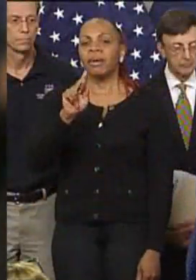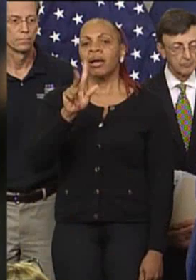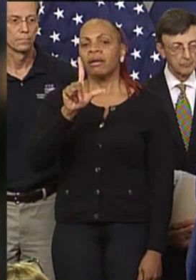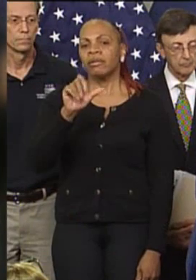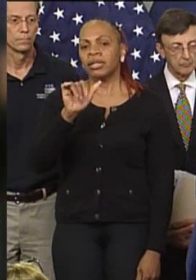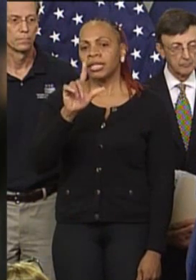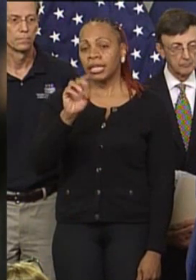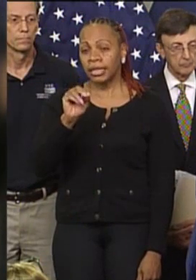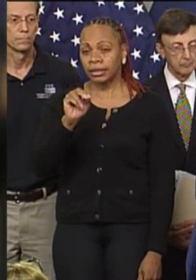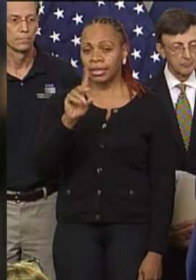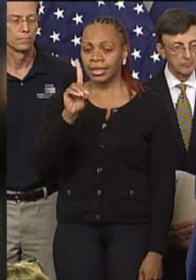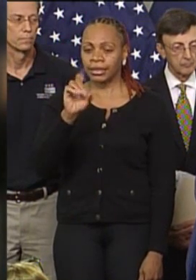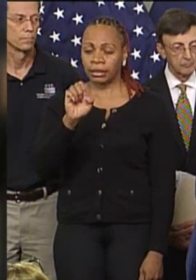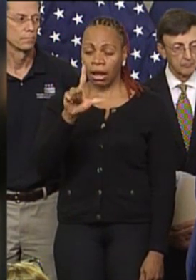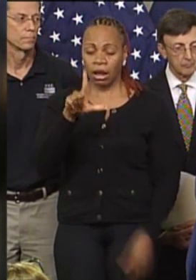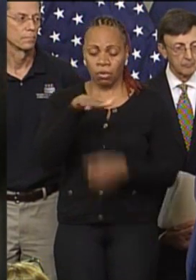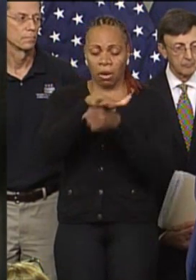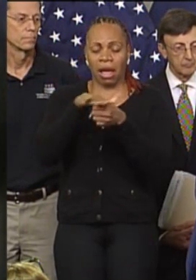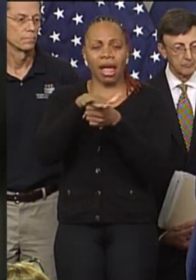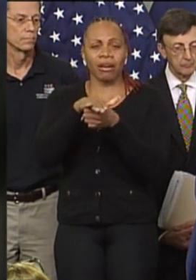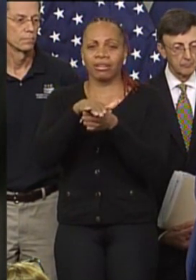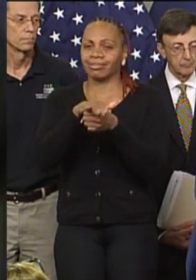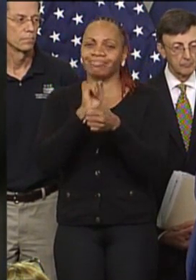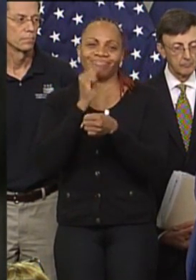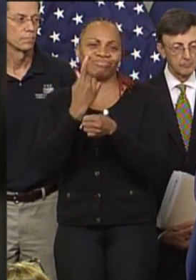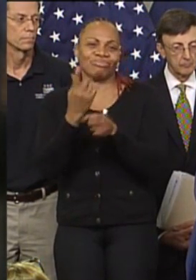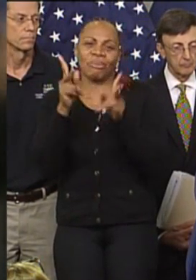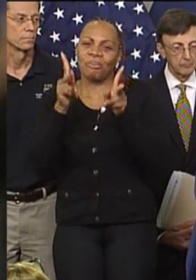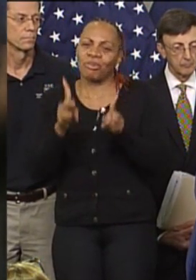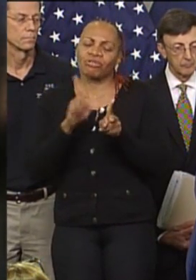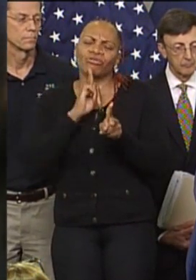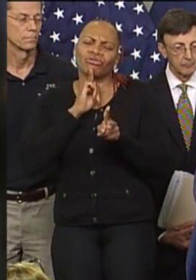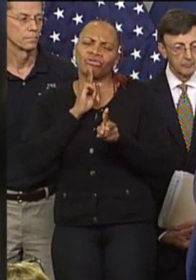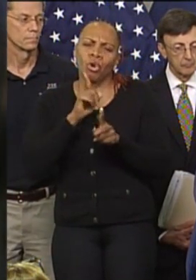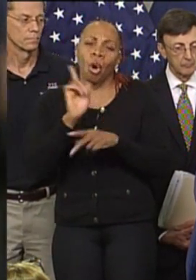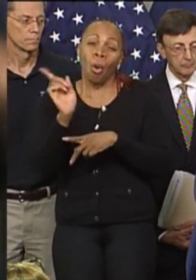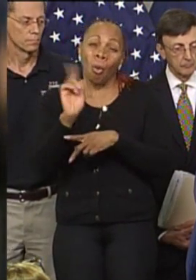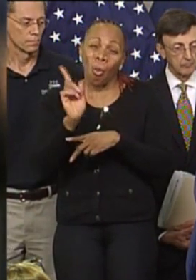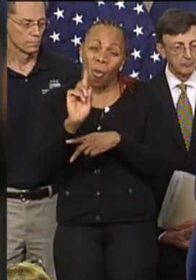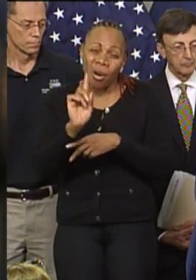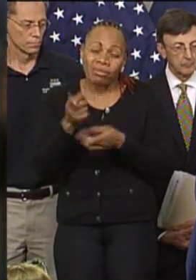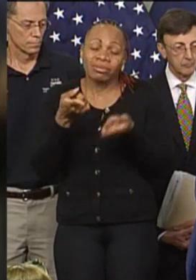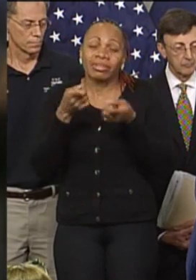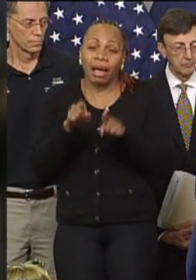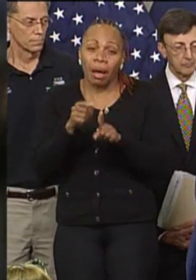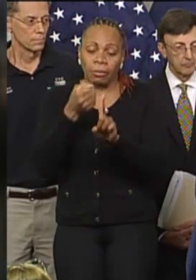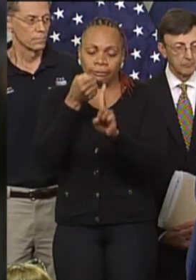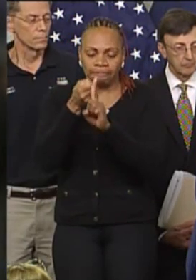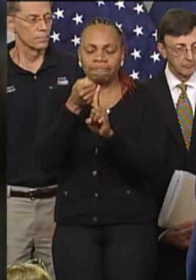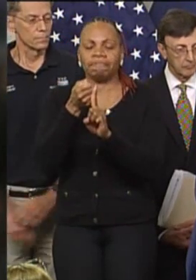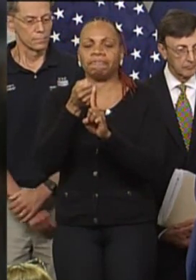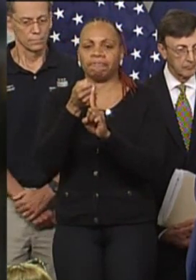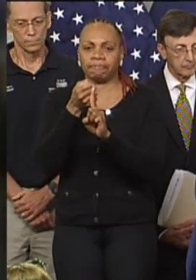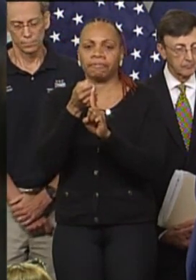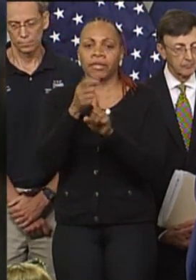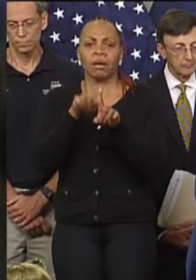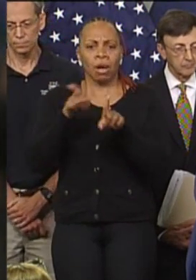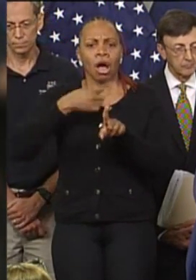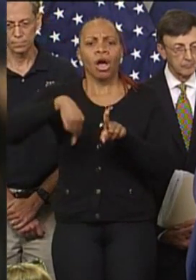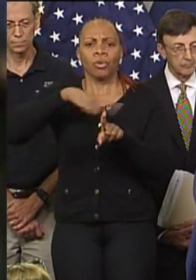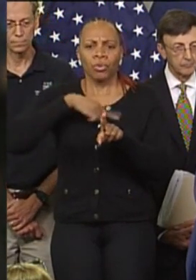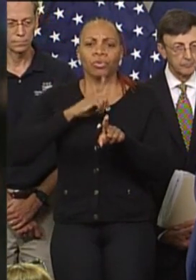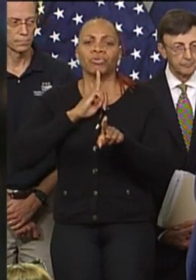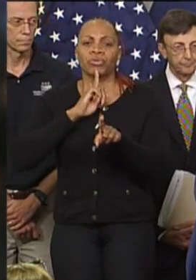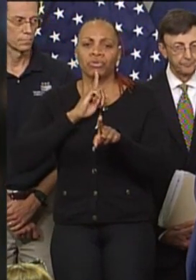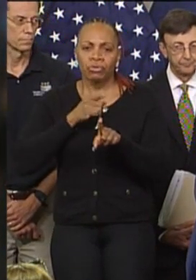Maryland-Delaware area. Nobody's exactly sure exactly where landfall is going to be, but we are working to